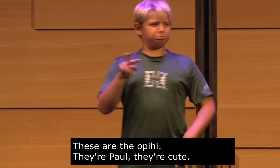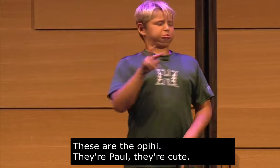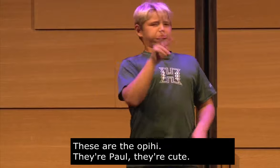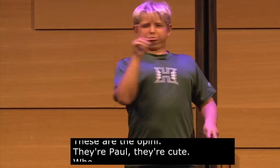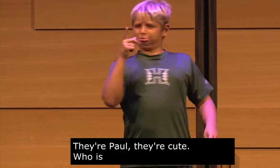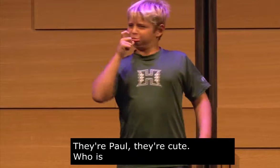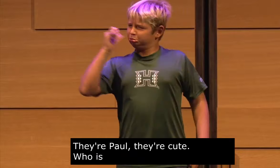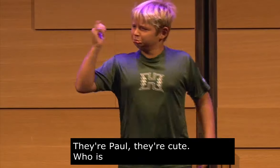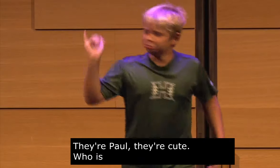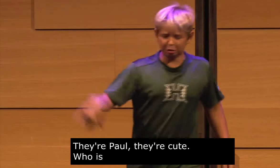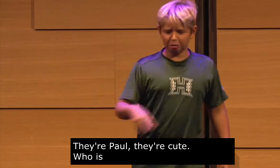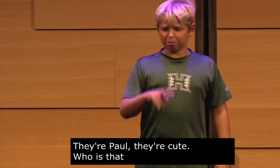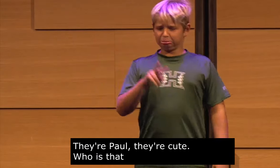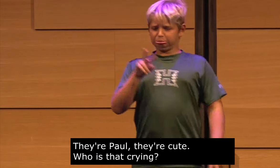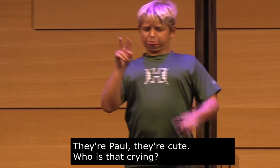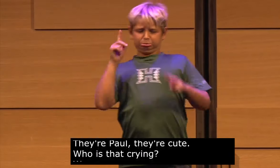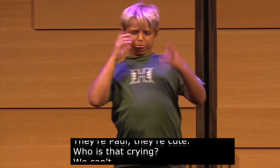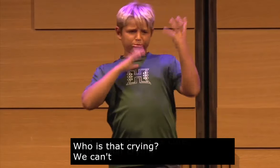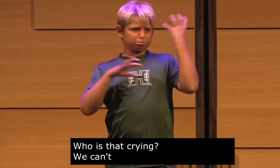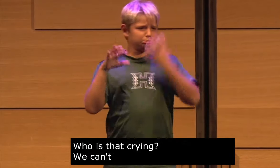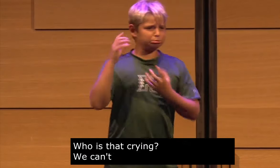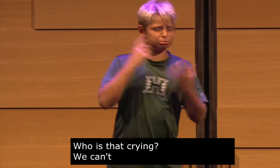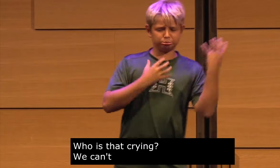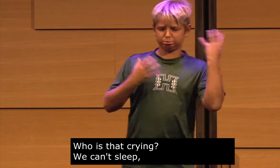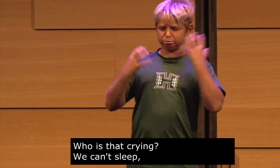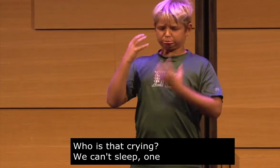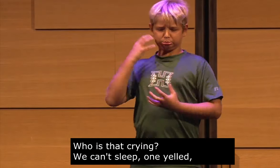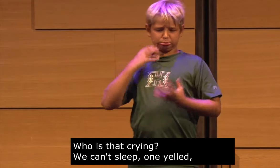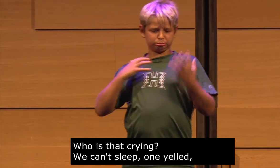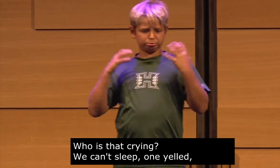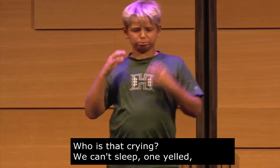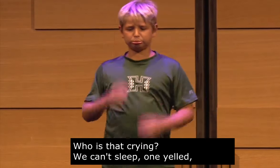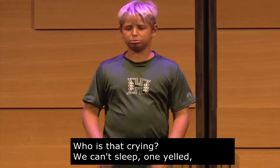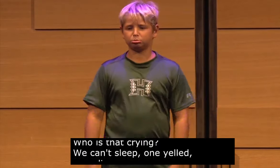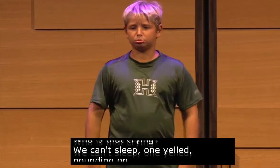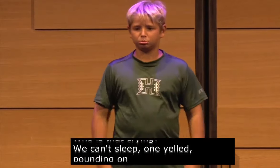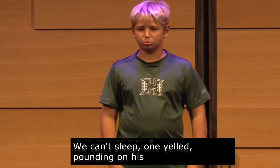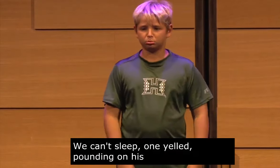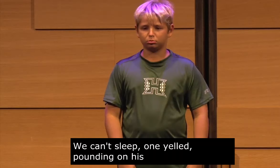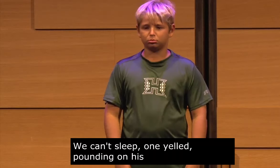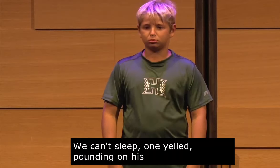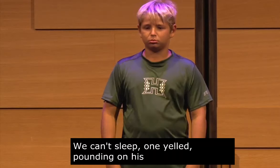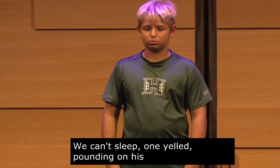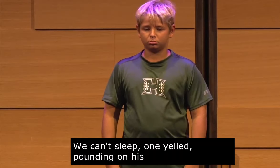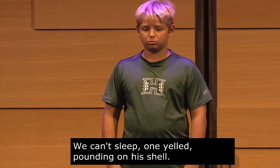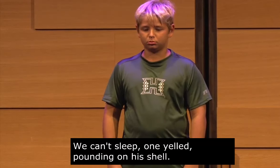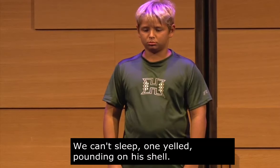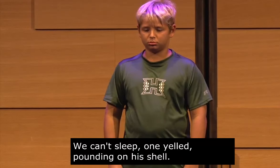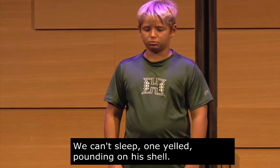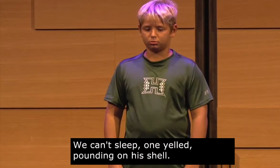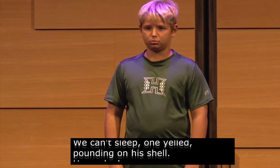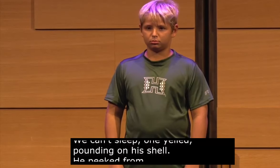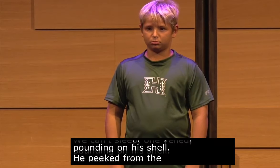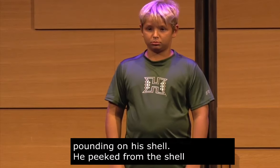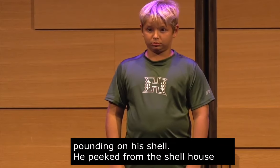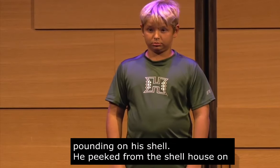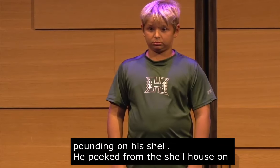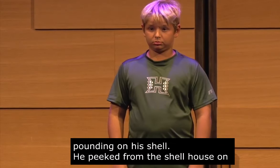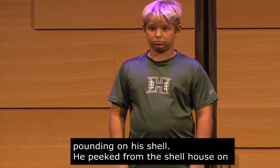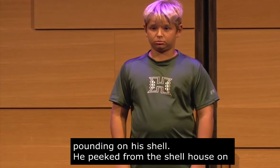Who's that crying so loudly? We can't sleep, one of them yelled, pounding on his shell. He peeked from the tiny shell house he carried upon his back to see what the noise